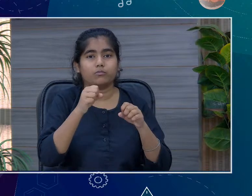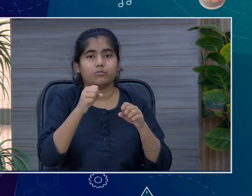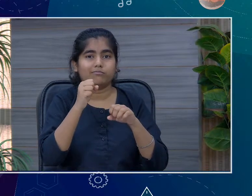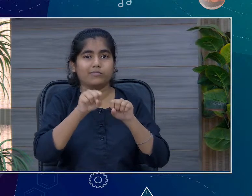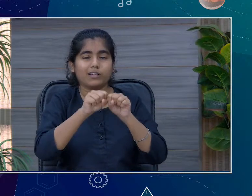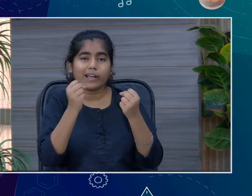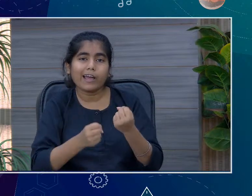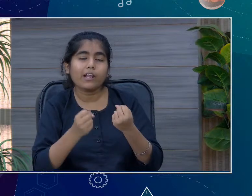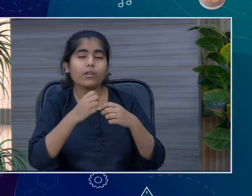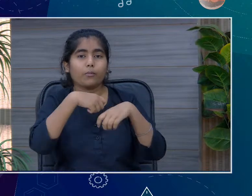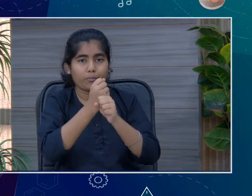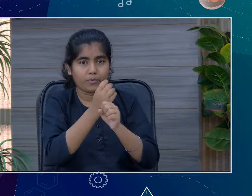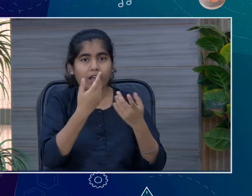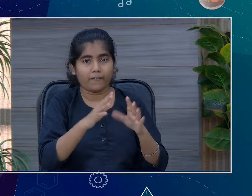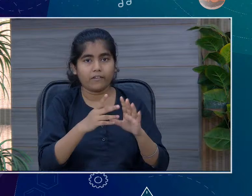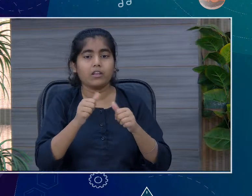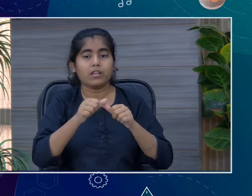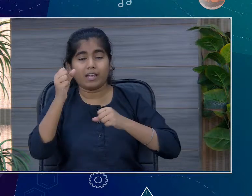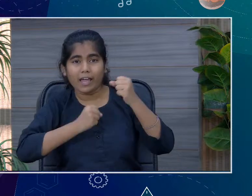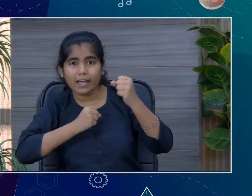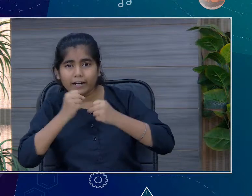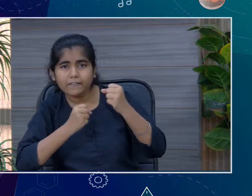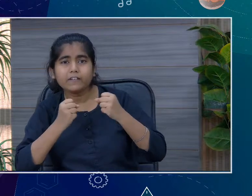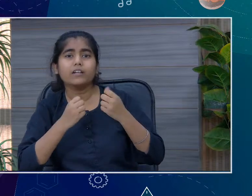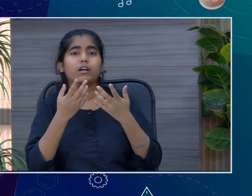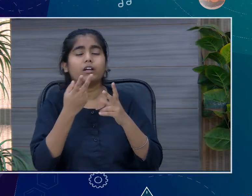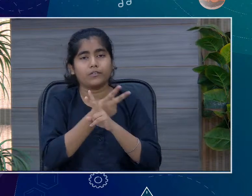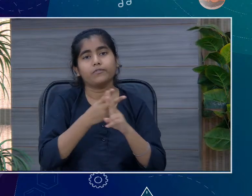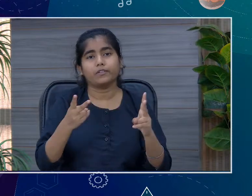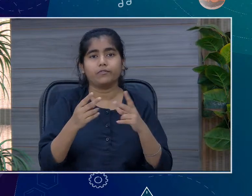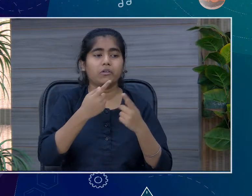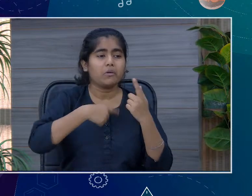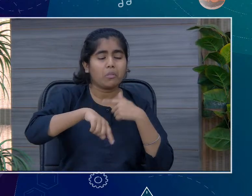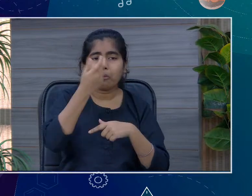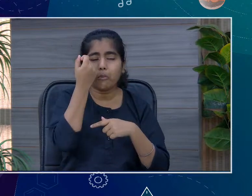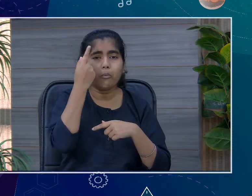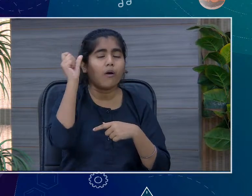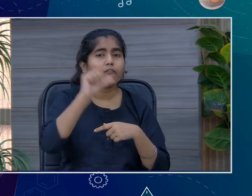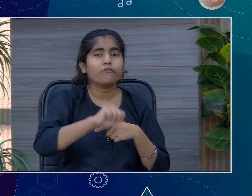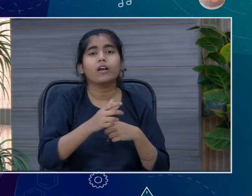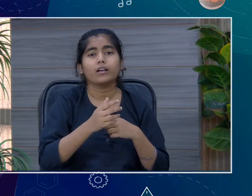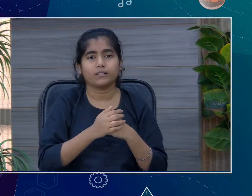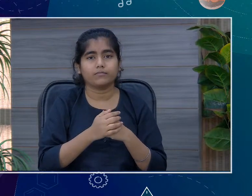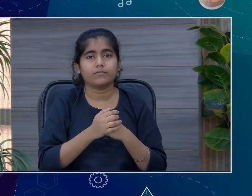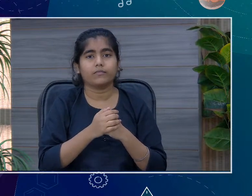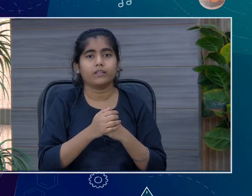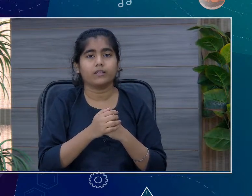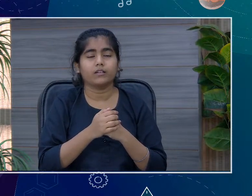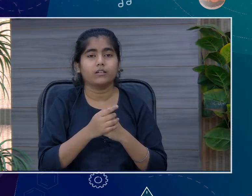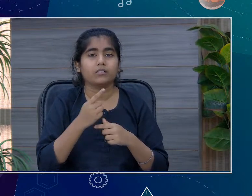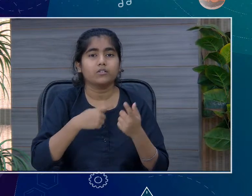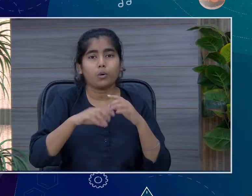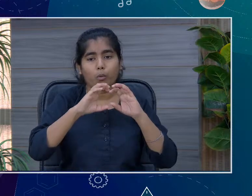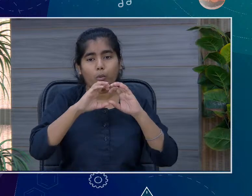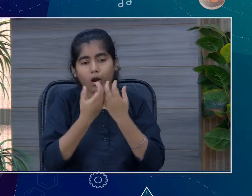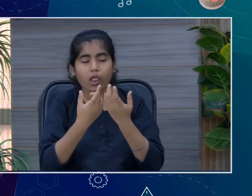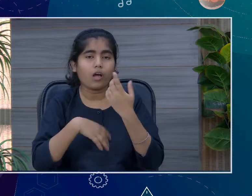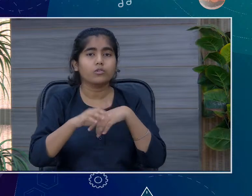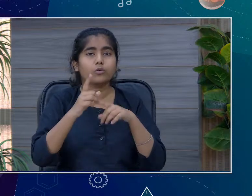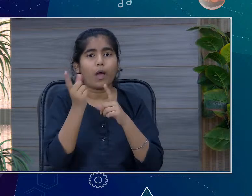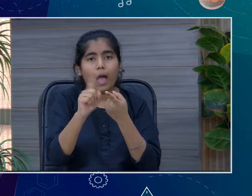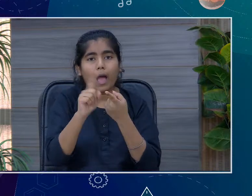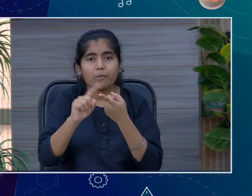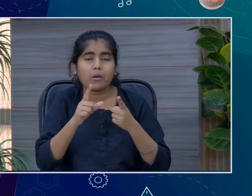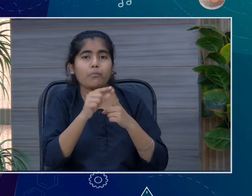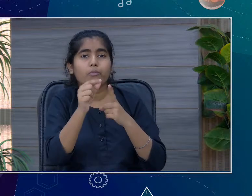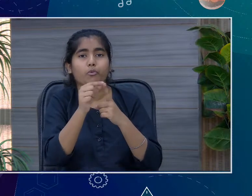some writing activities by teachers on the board. They cannot understand the interaction that goes in the classroom because of the absence of